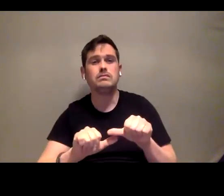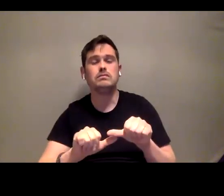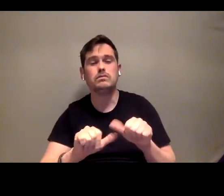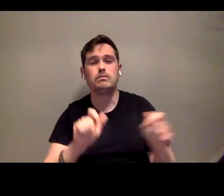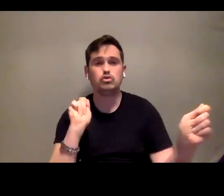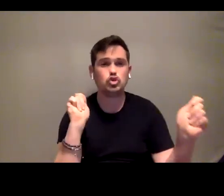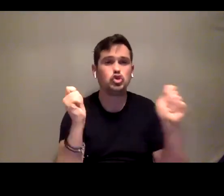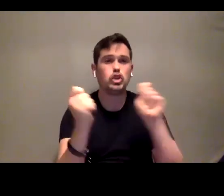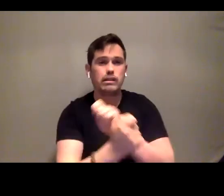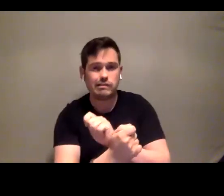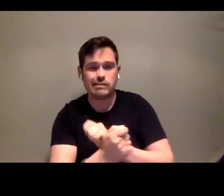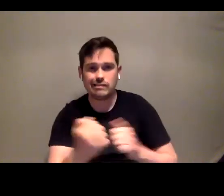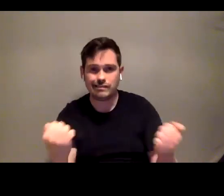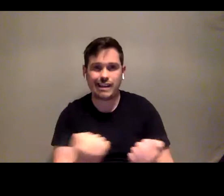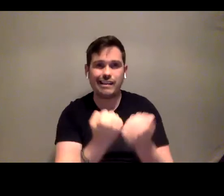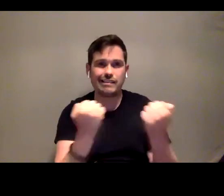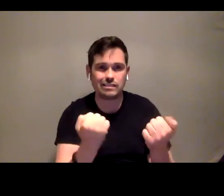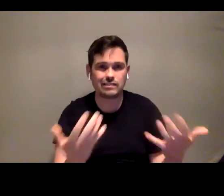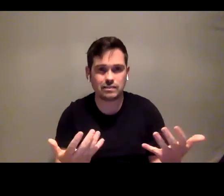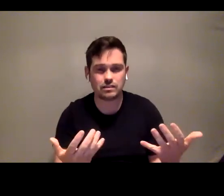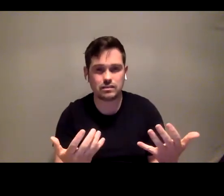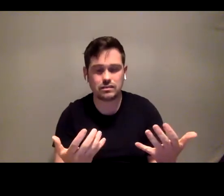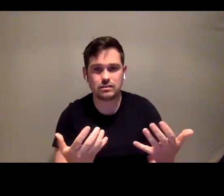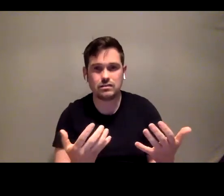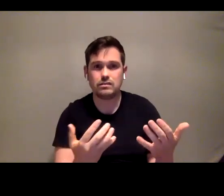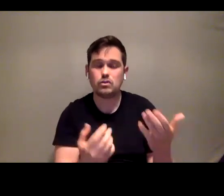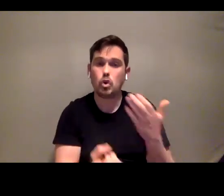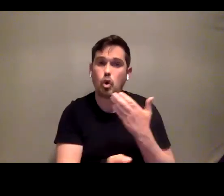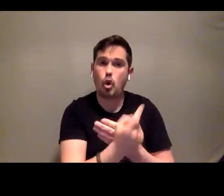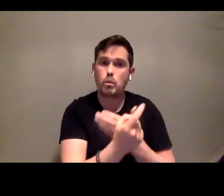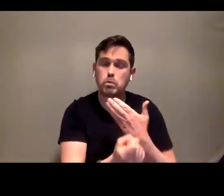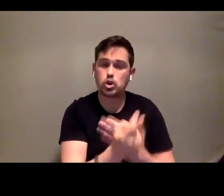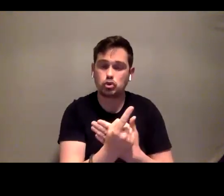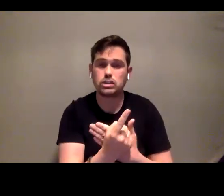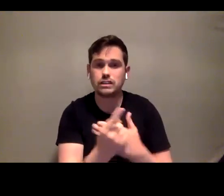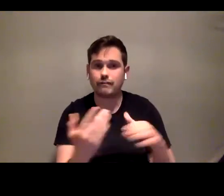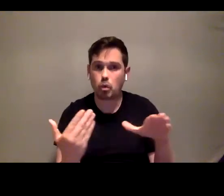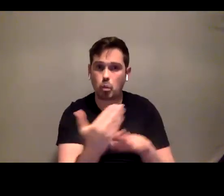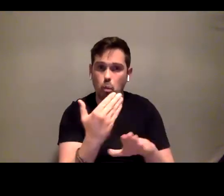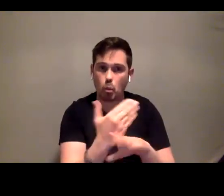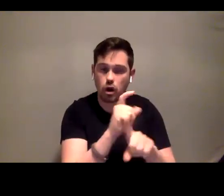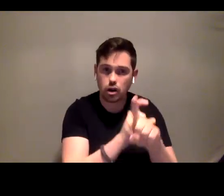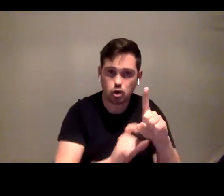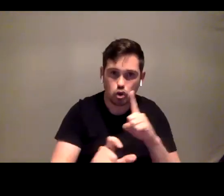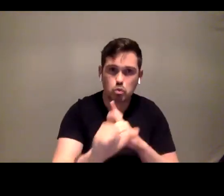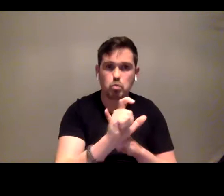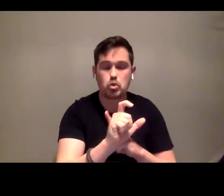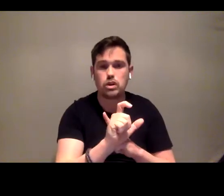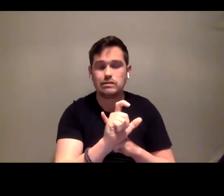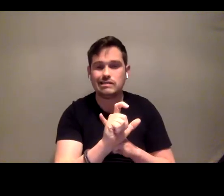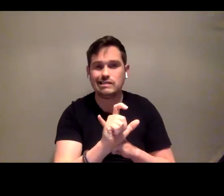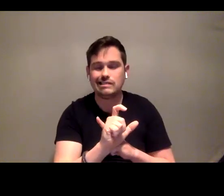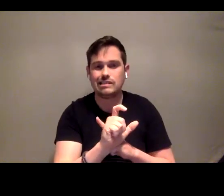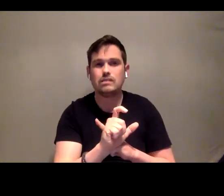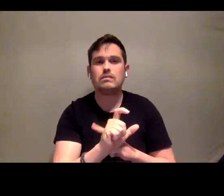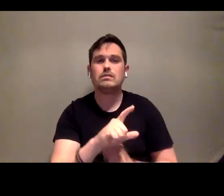energy generation haven't led to the kinds of opportunities for workers and communities, with manufacturing opportunities and profits largely swept